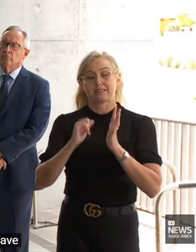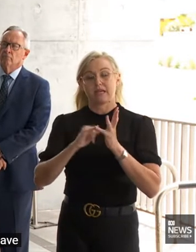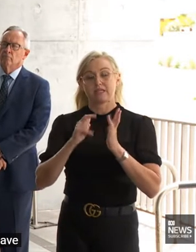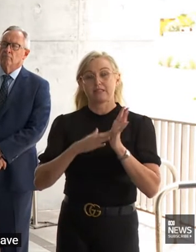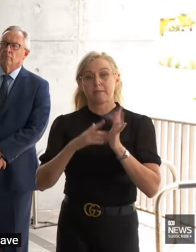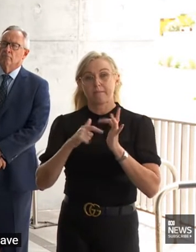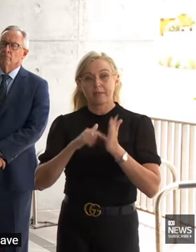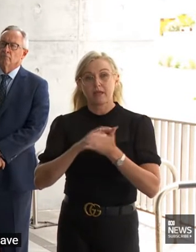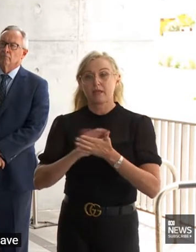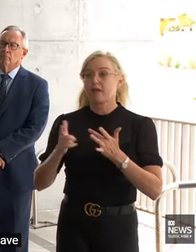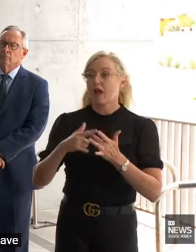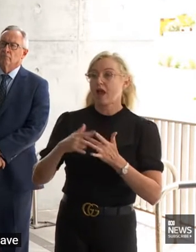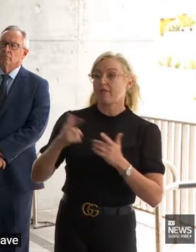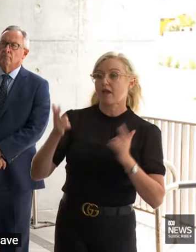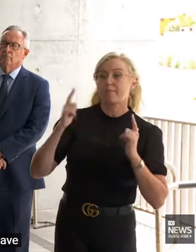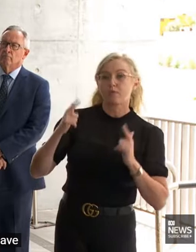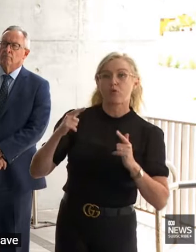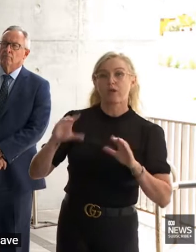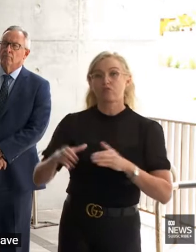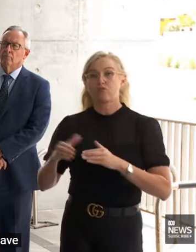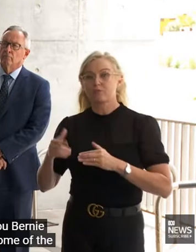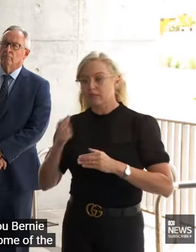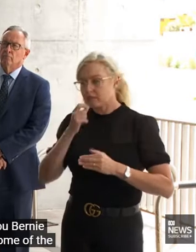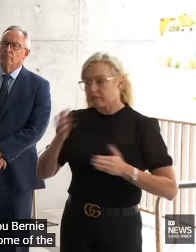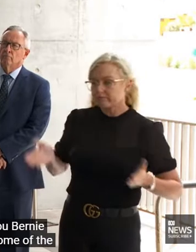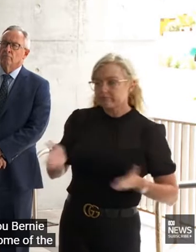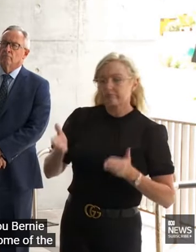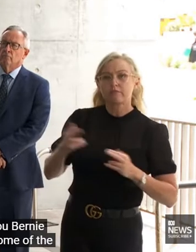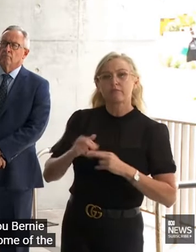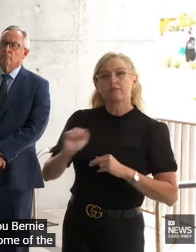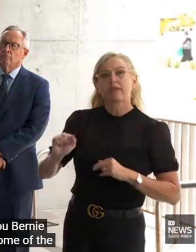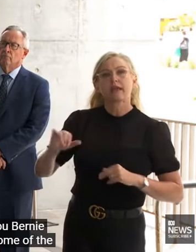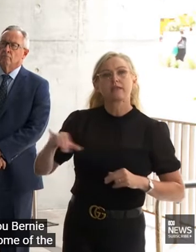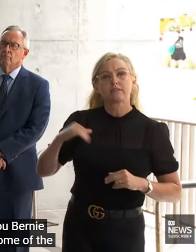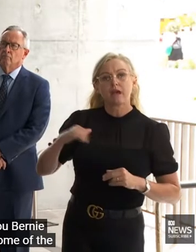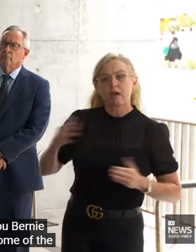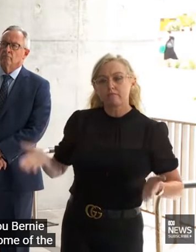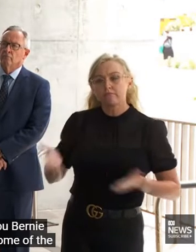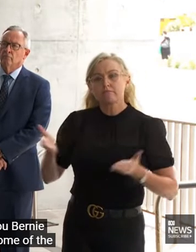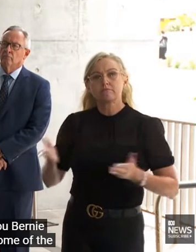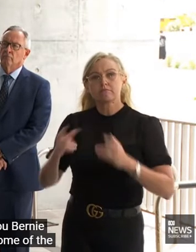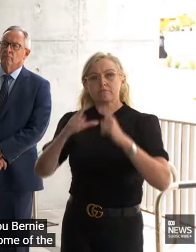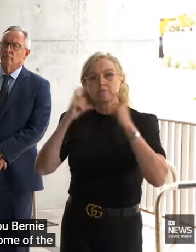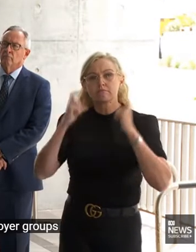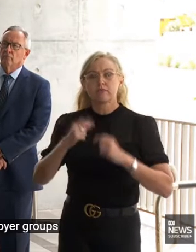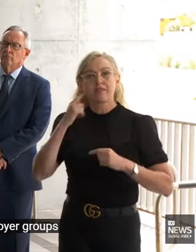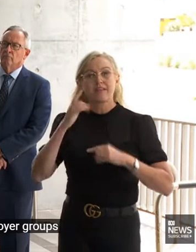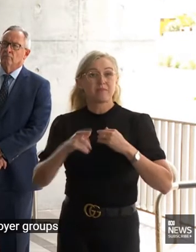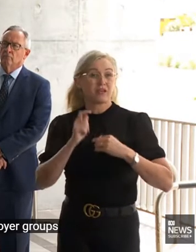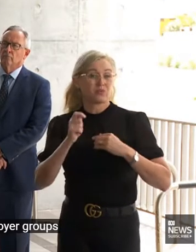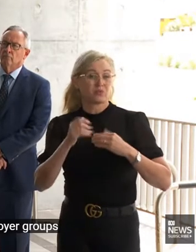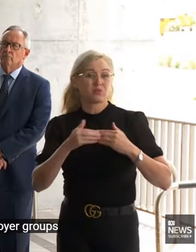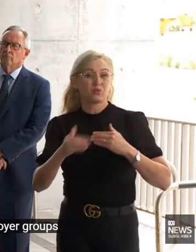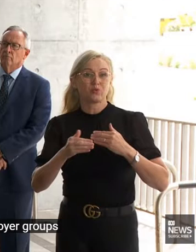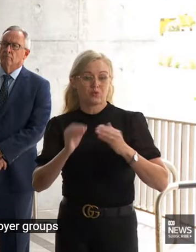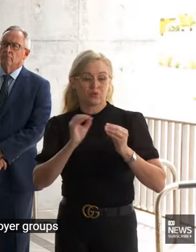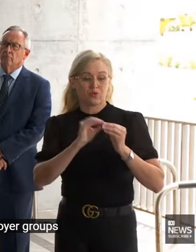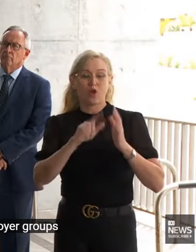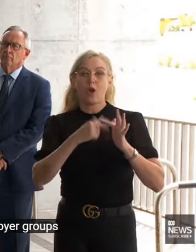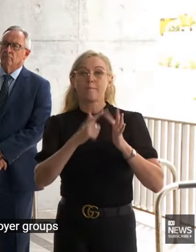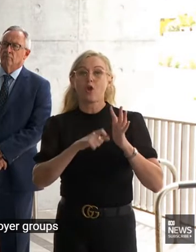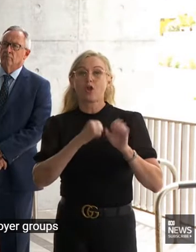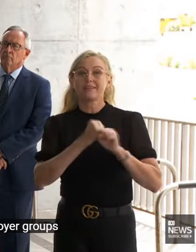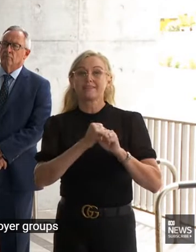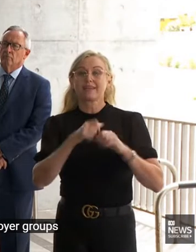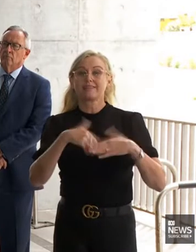and employer groups. We think this will just build that extra bit of confidence, particularly as we head into Boxing Day sales and over this summer